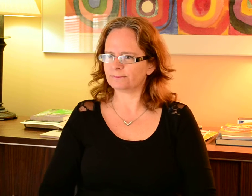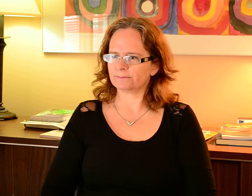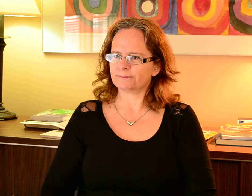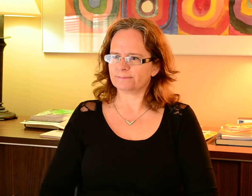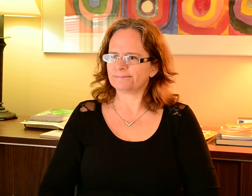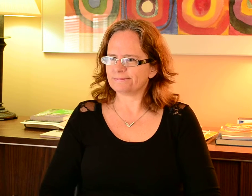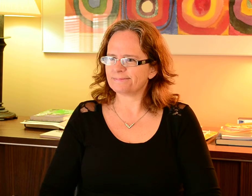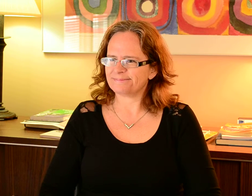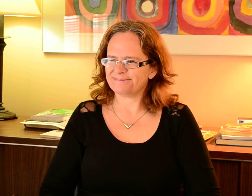for example.